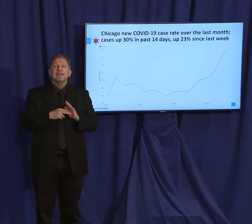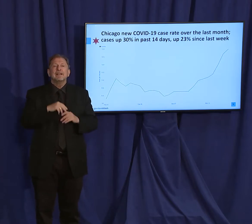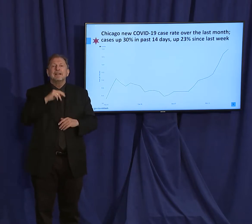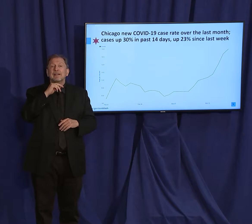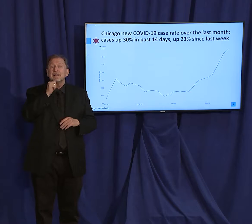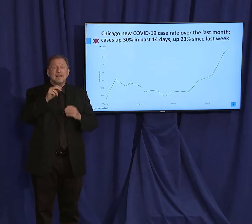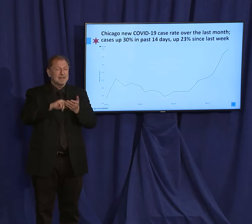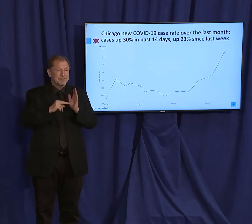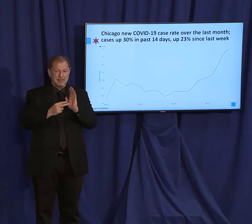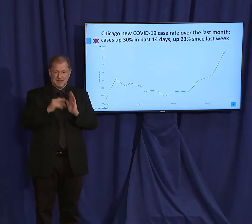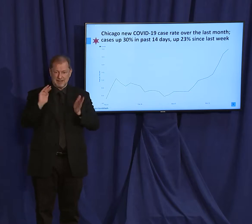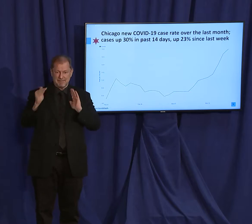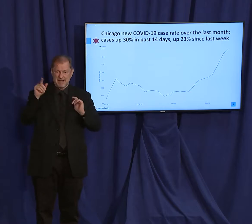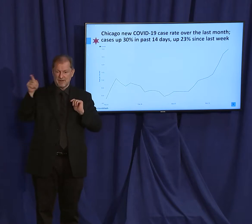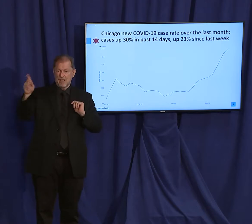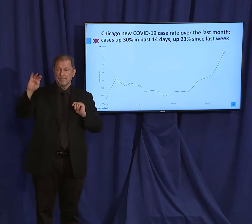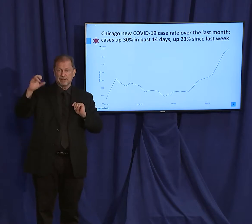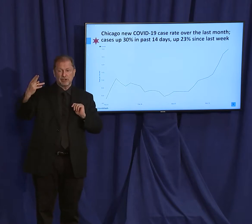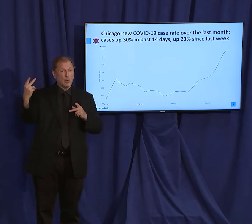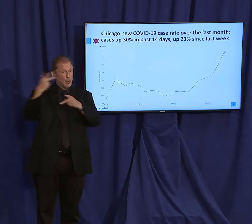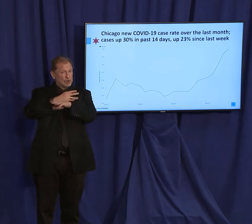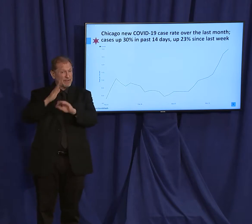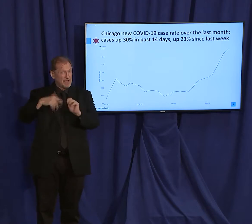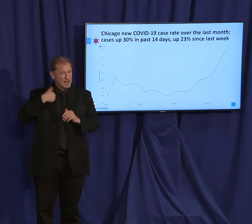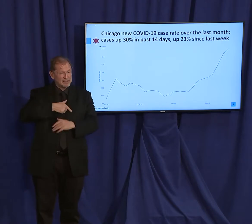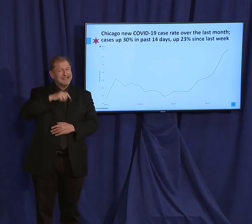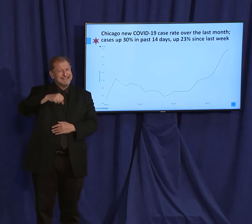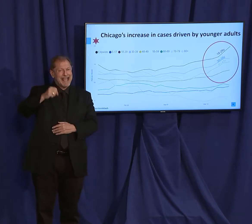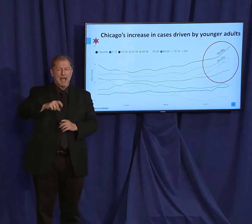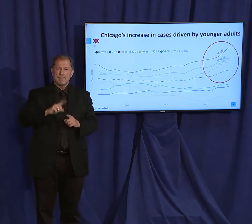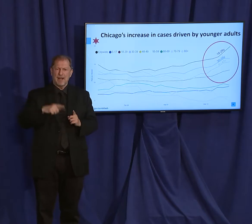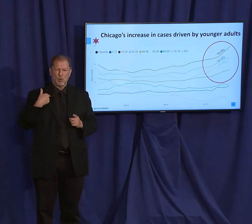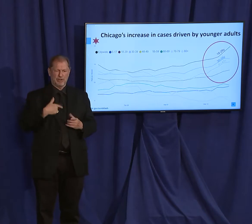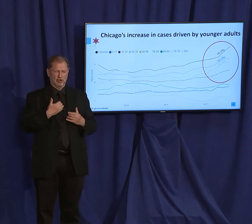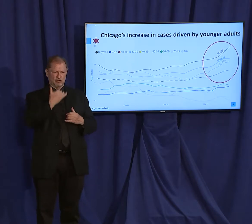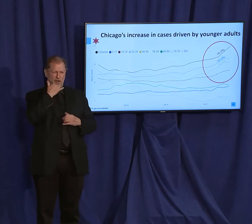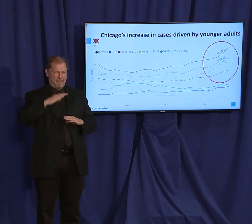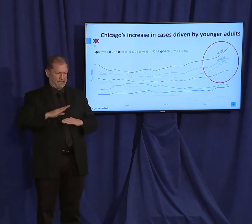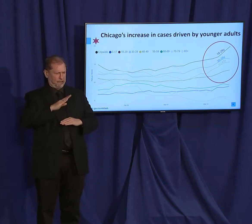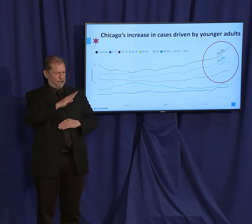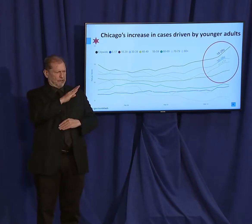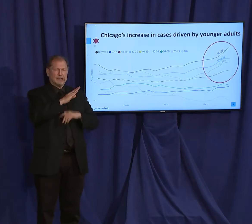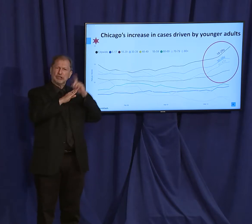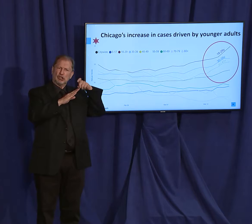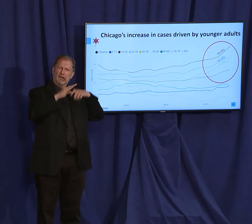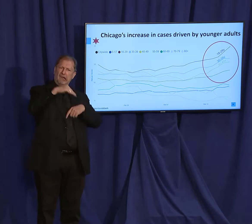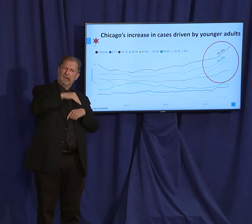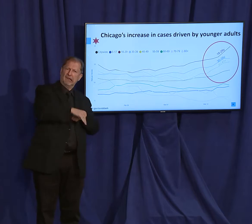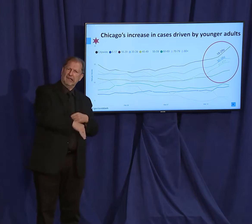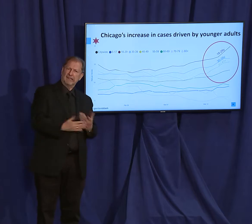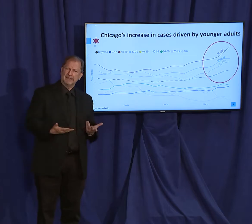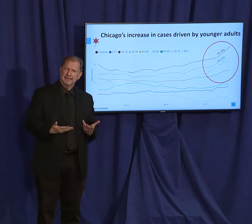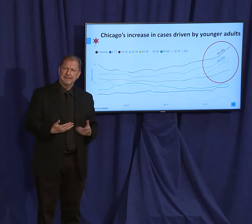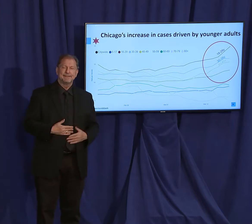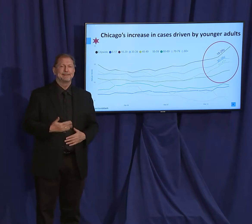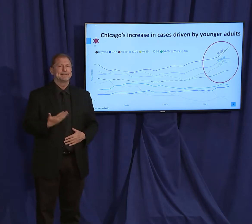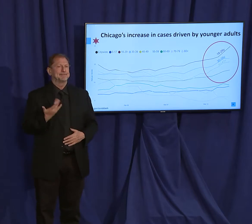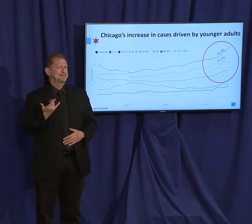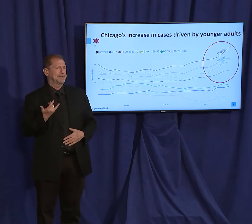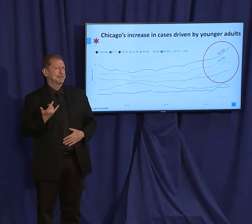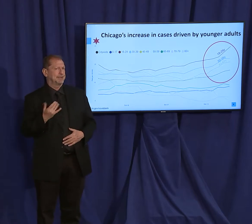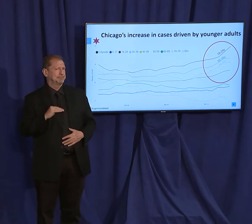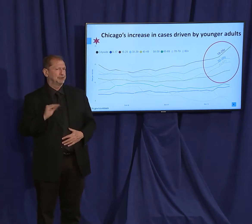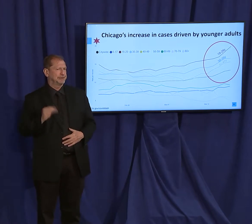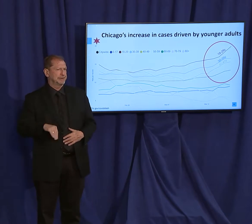seen in Michigan, but nevertheless, right now, not heading the right way. And what is driving this? So the biggest